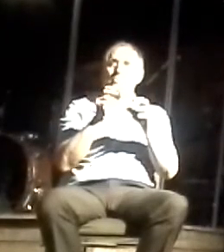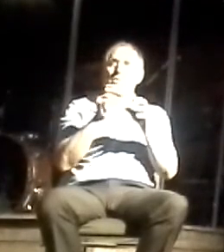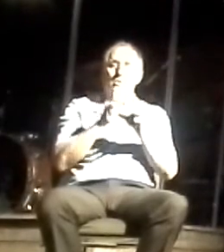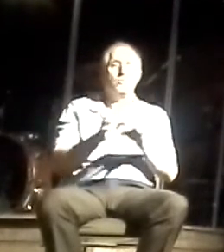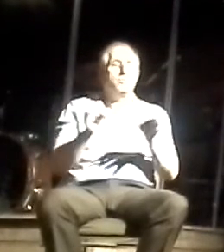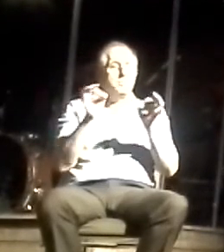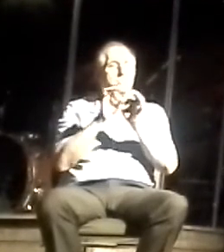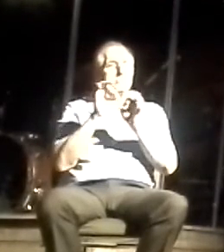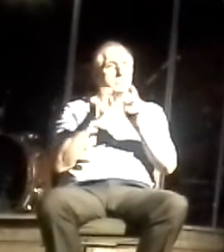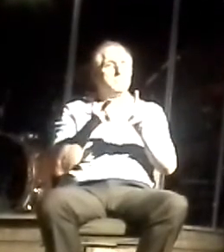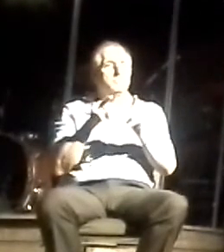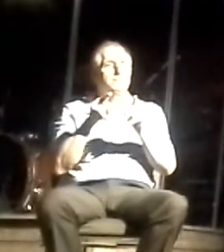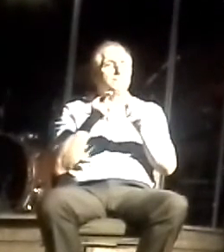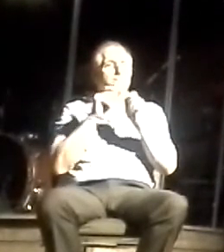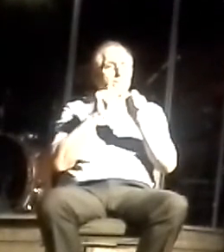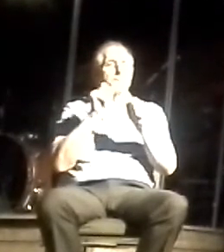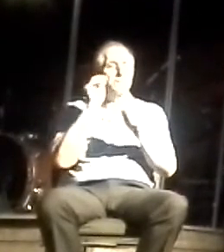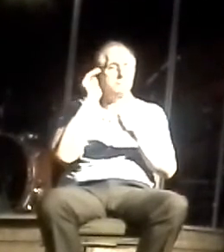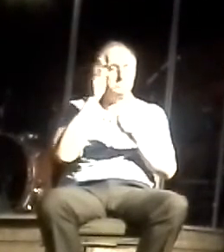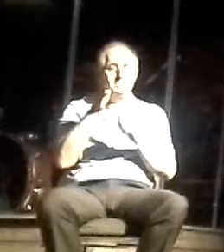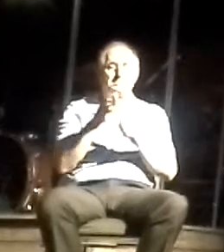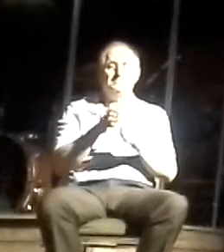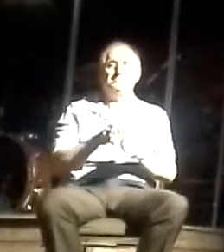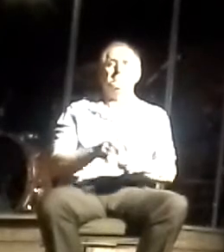worth investing in.